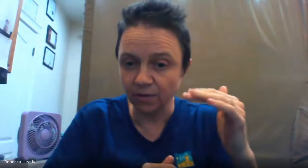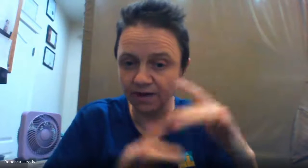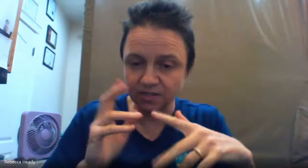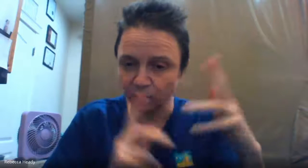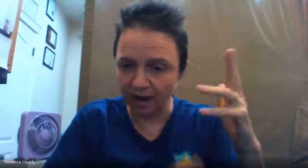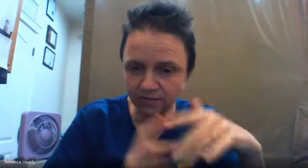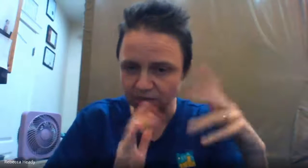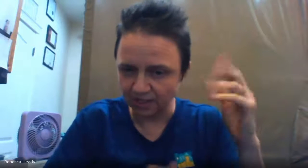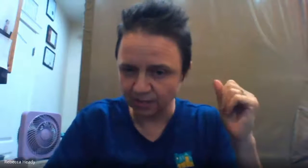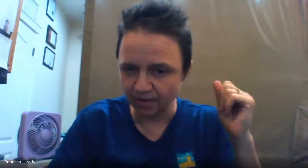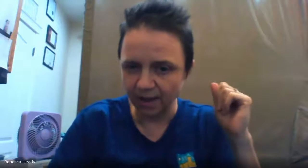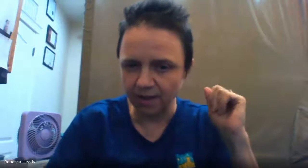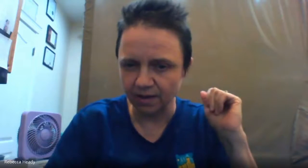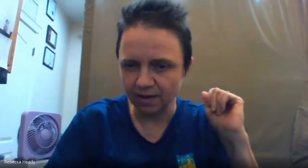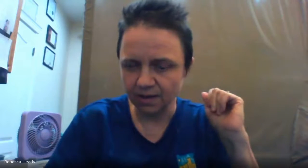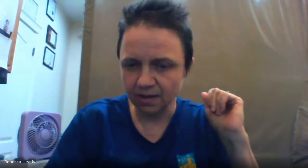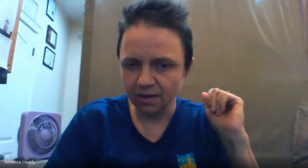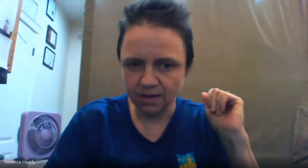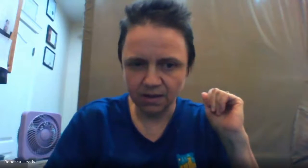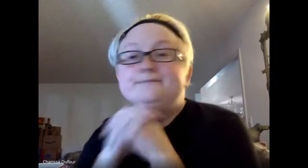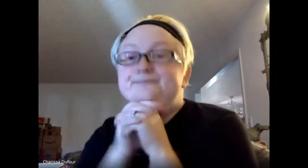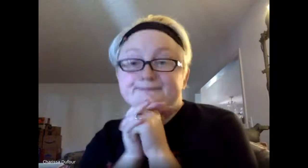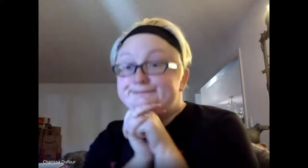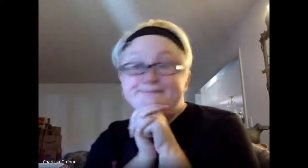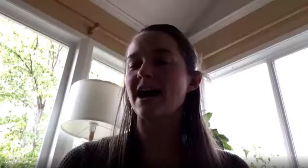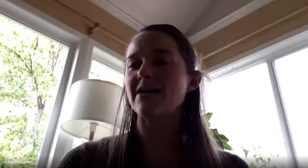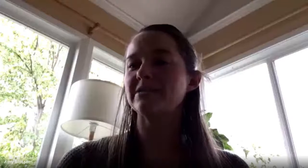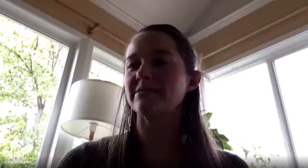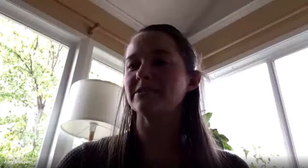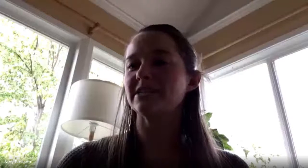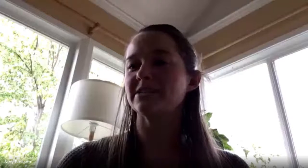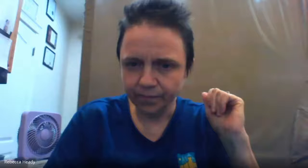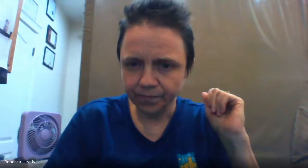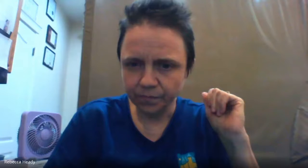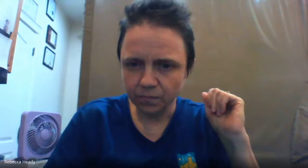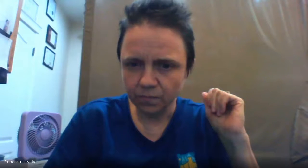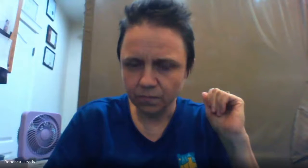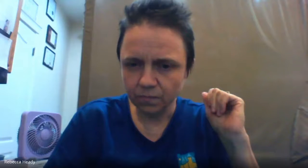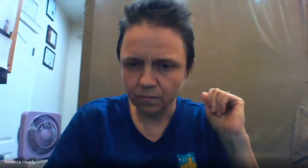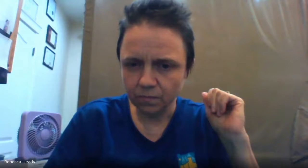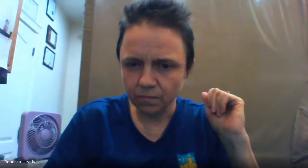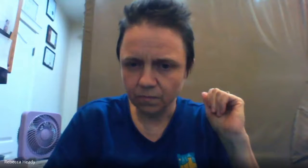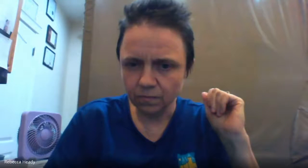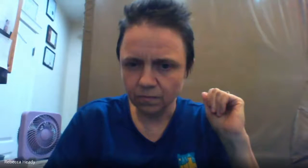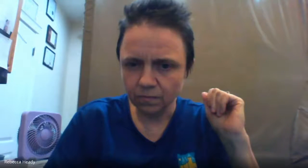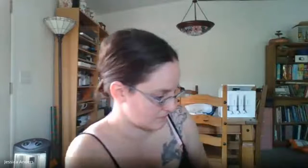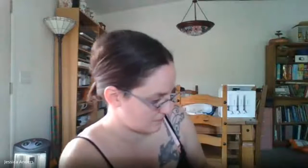you kind of just browsed and checked them out yet? Yeah, I was able to do like watched the YouTube ones